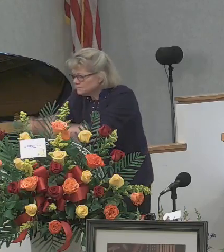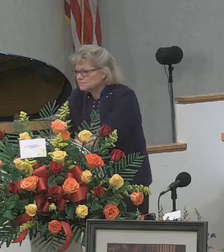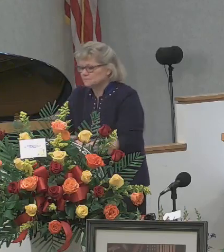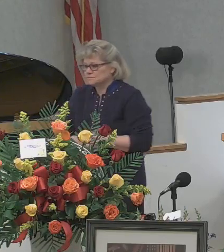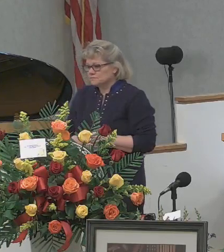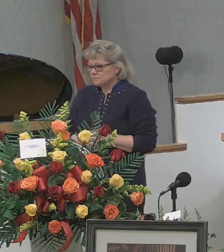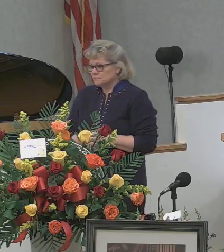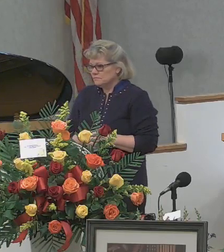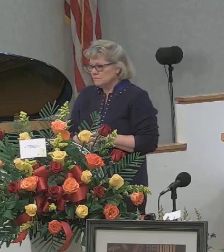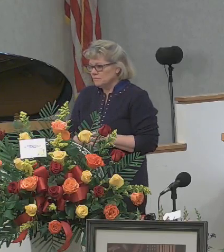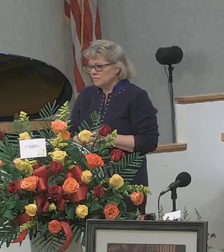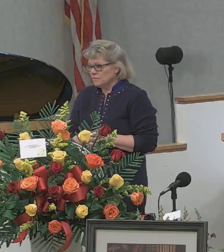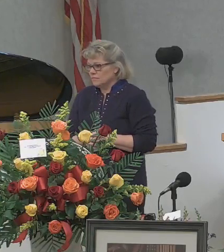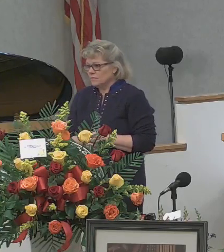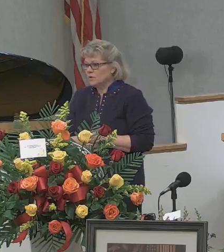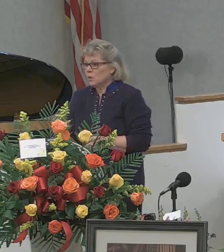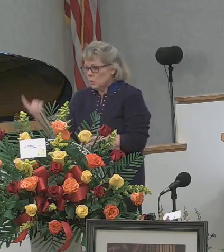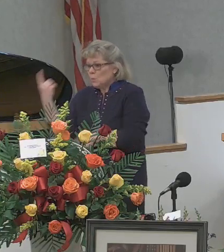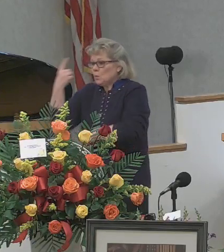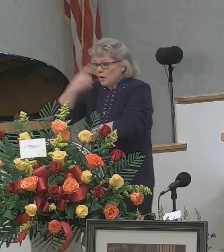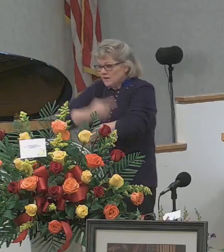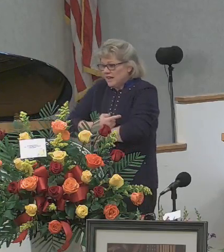Because one of these days, it'll pay off.